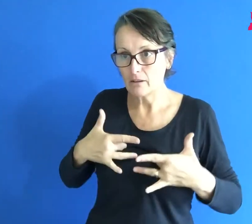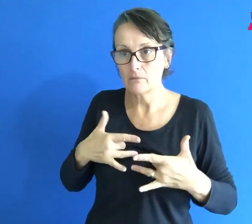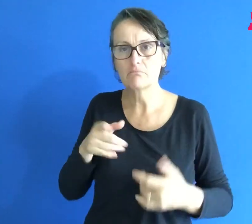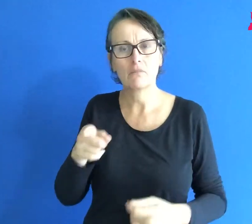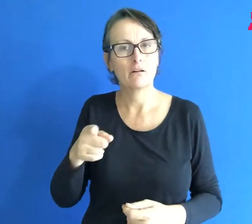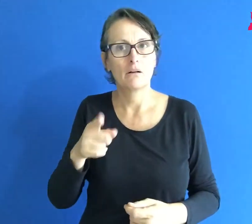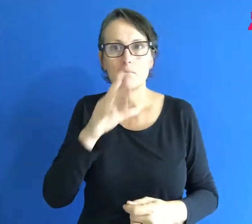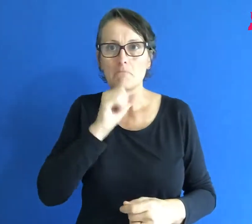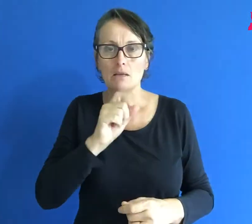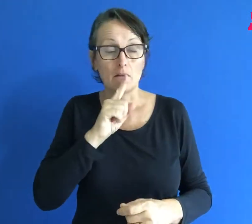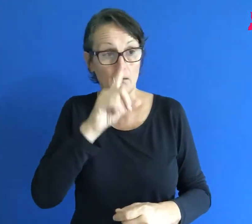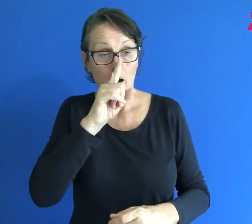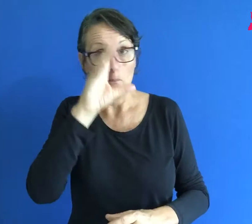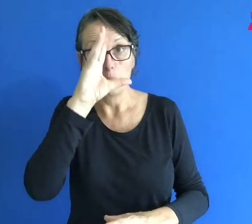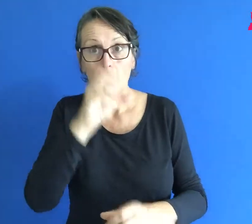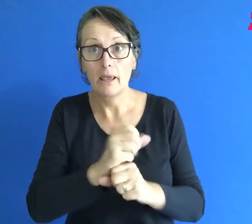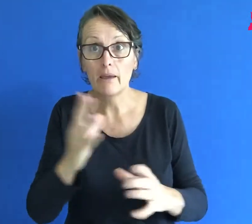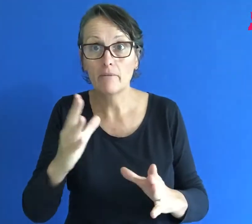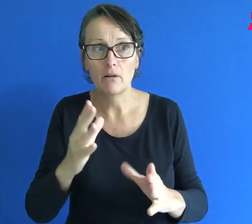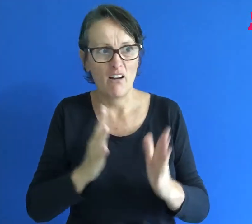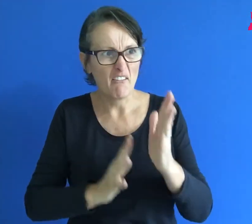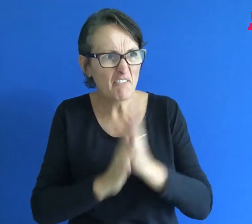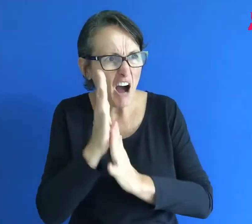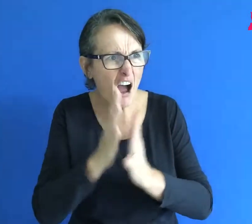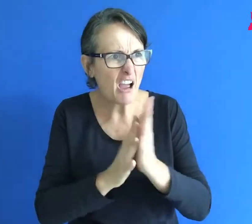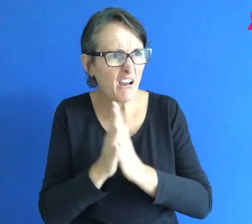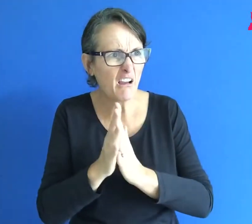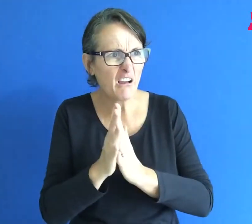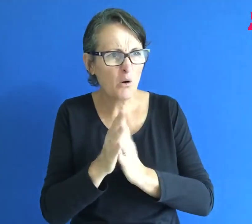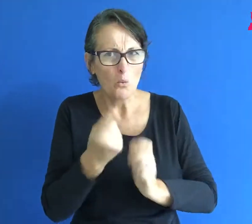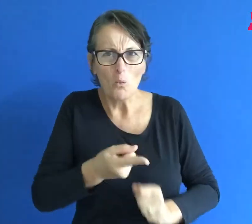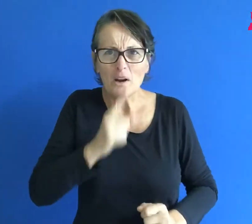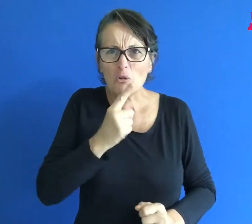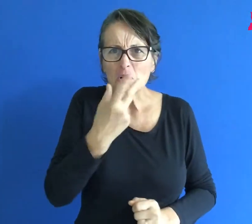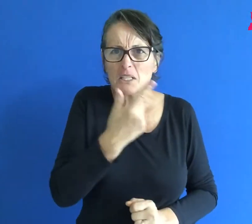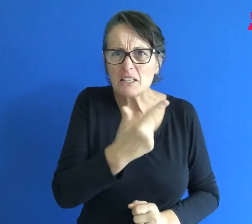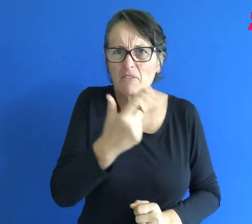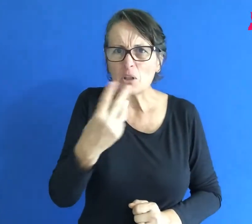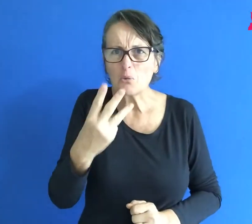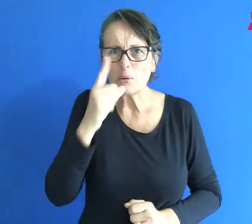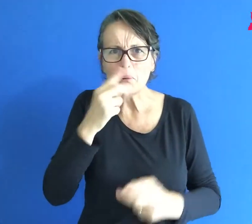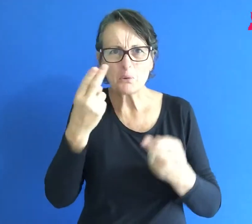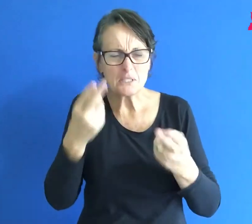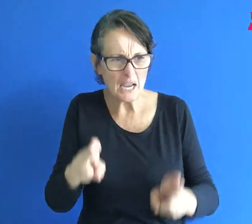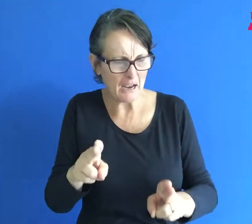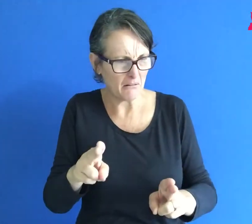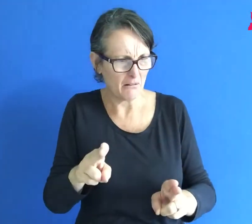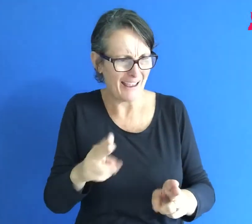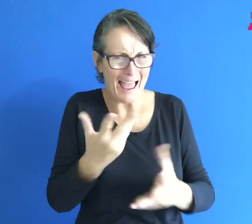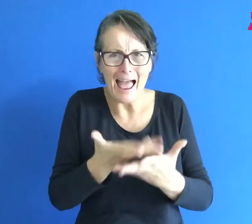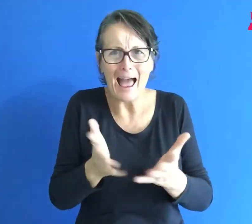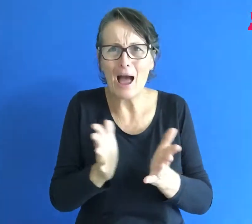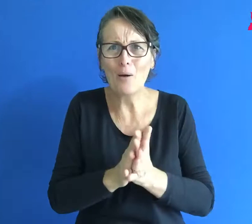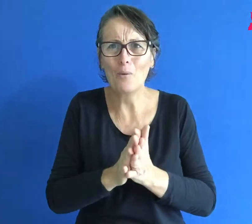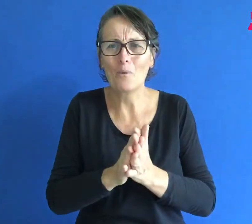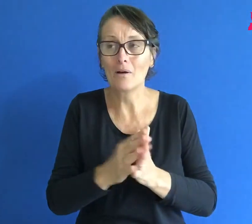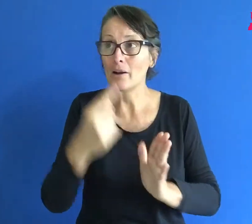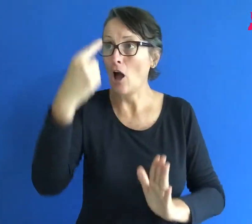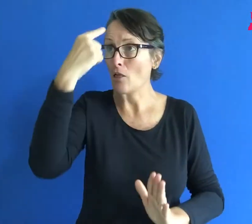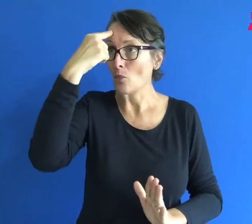I thought, how does a fire kill that many people? And then thought back to, that day in Whittlesea when we'd first heard